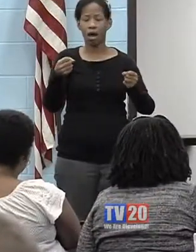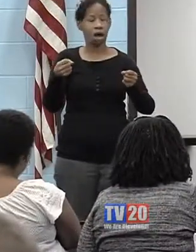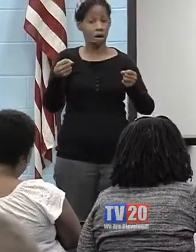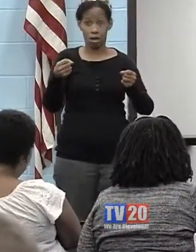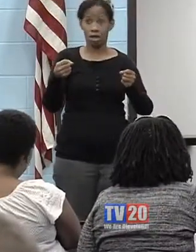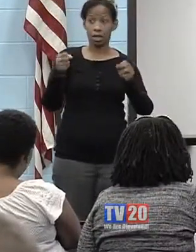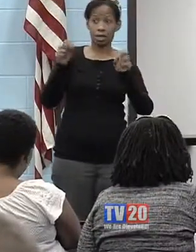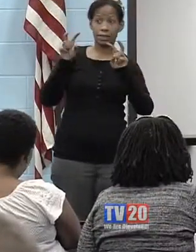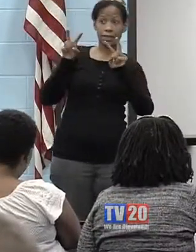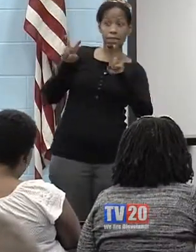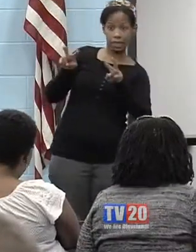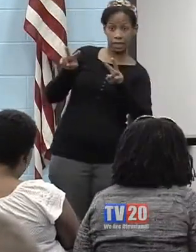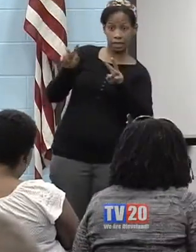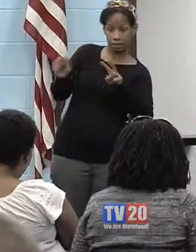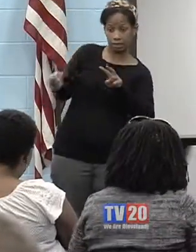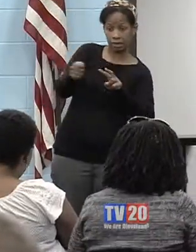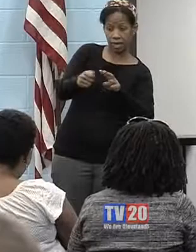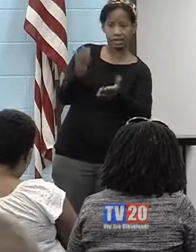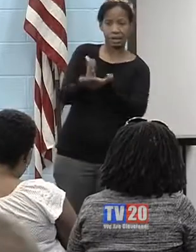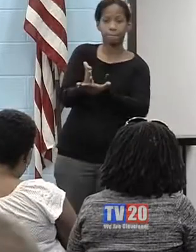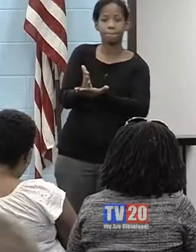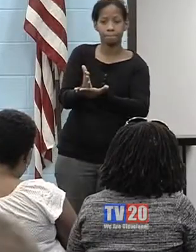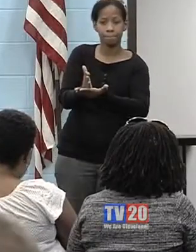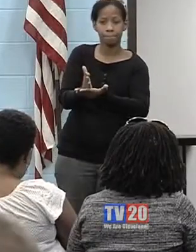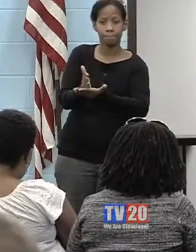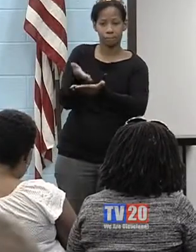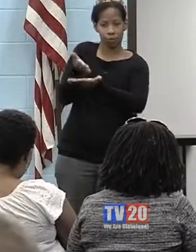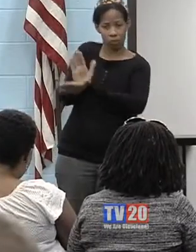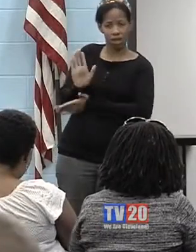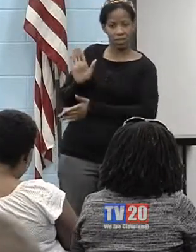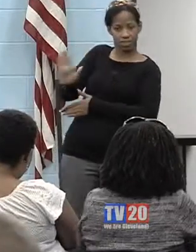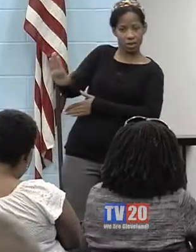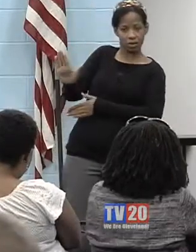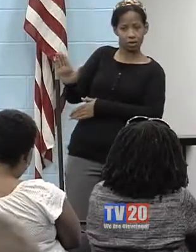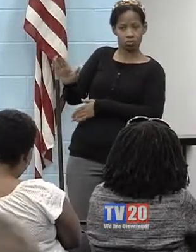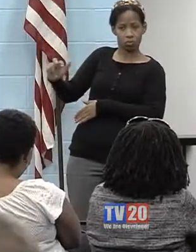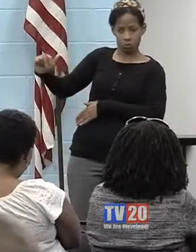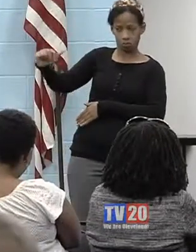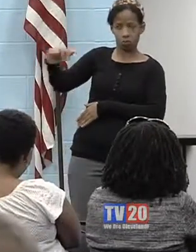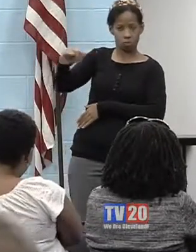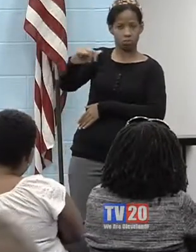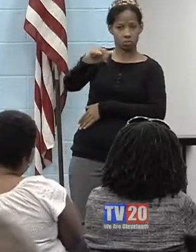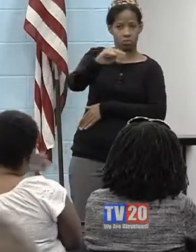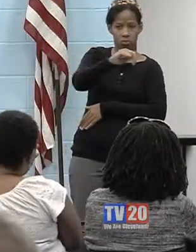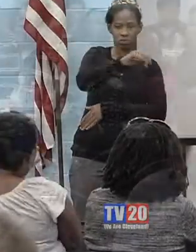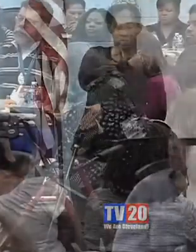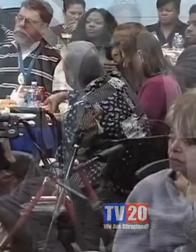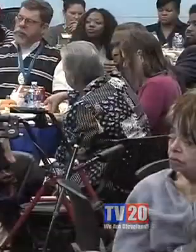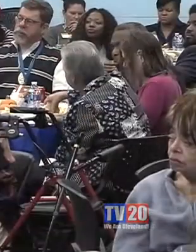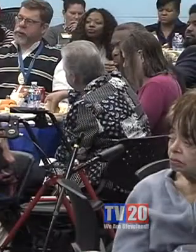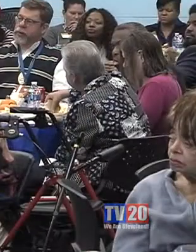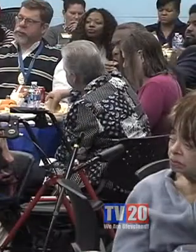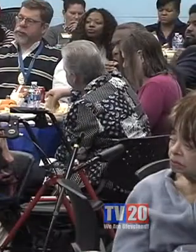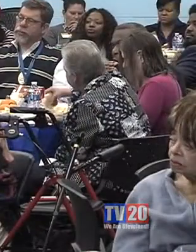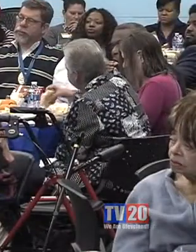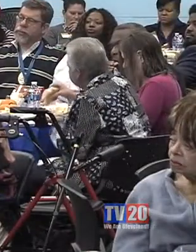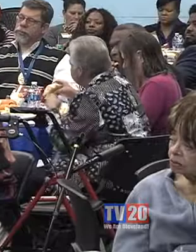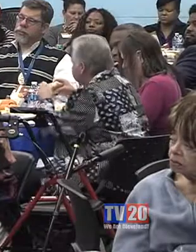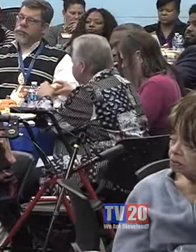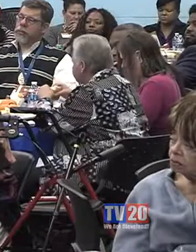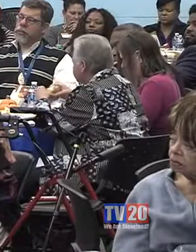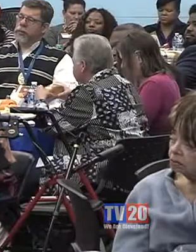drivers, that there's a person with a vision impairment ahead. Give them the right of way. Yet there's a huge disconnect here in our work. We